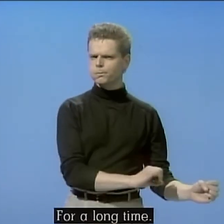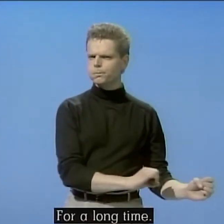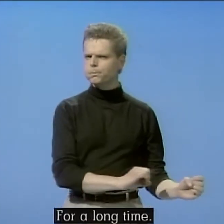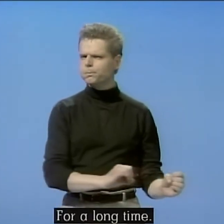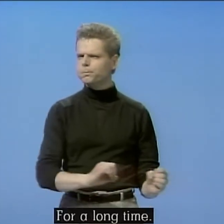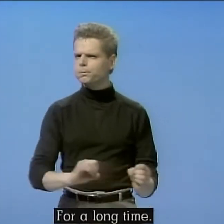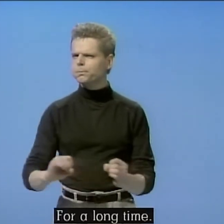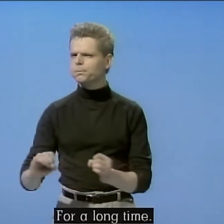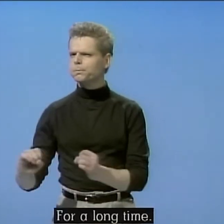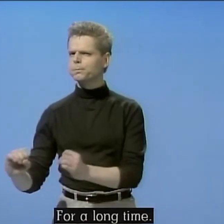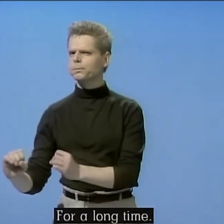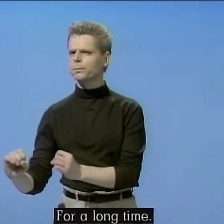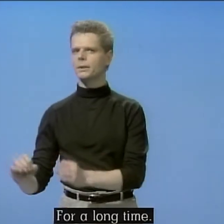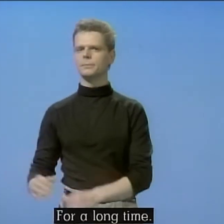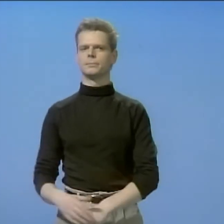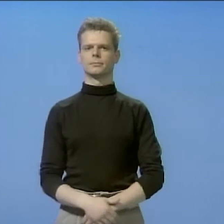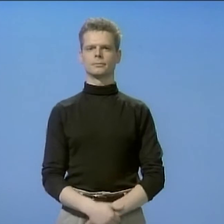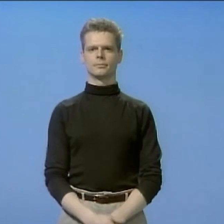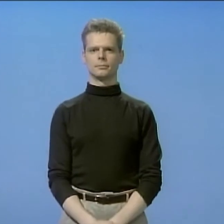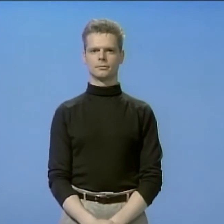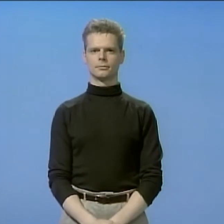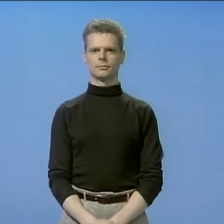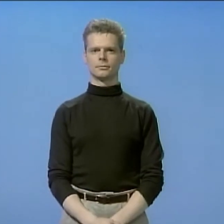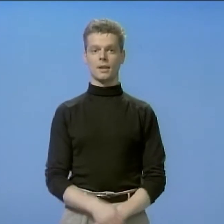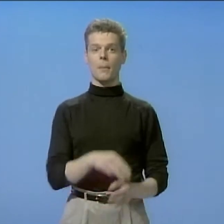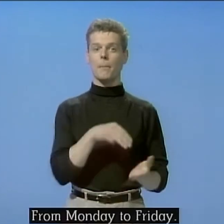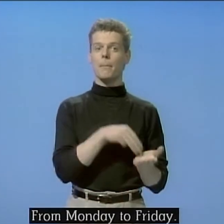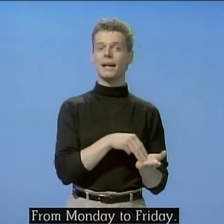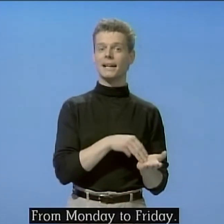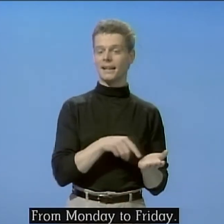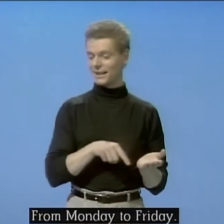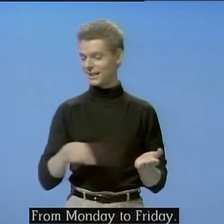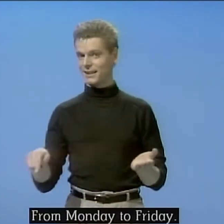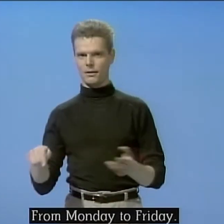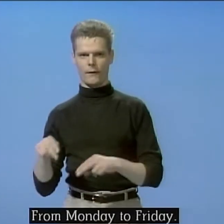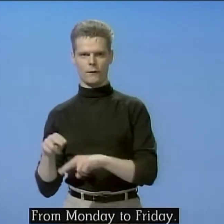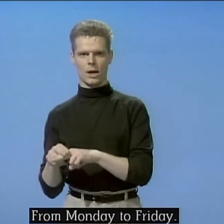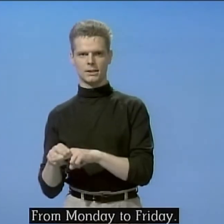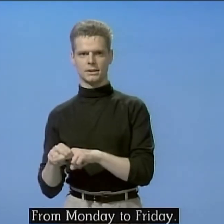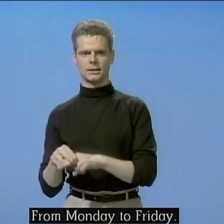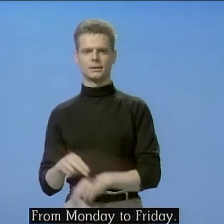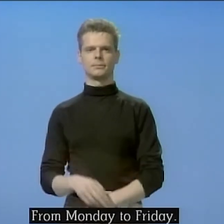For a long time. From Monday to Friday.